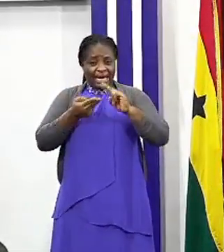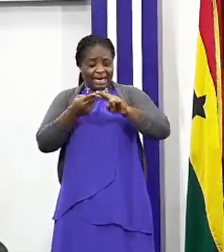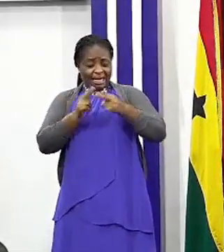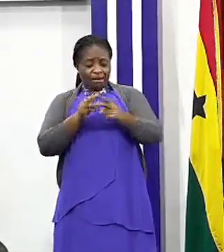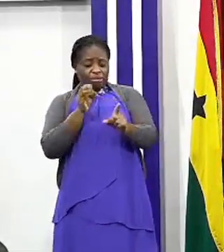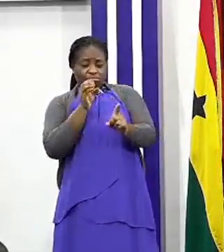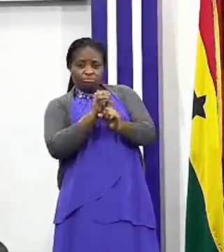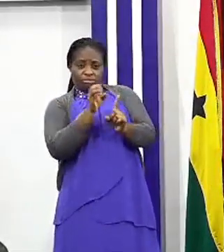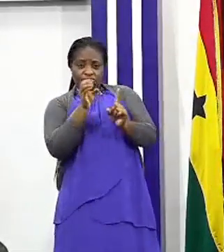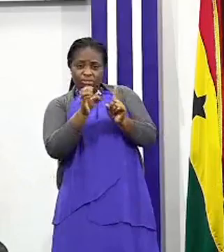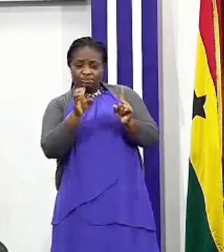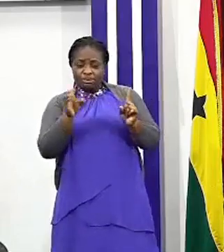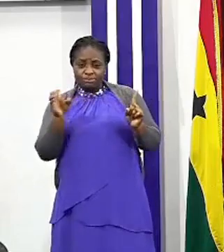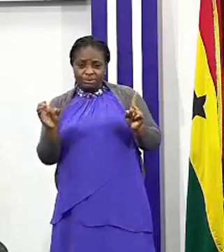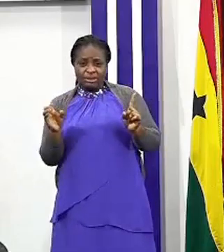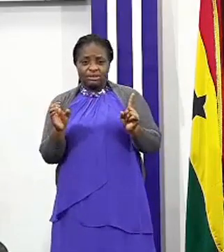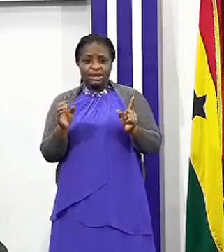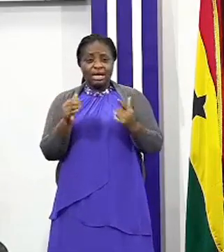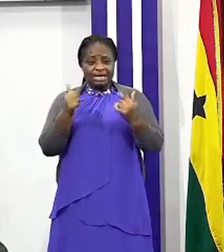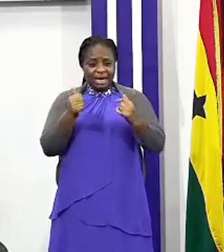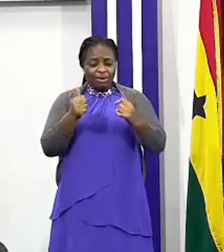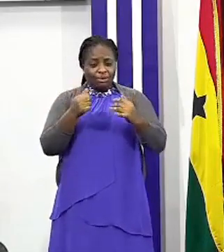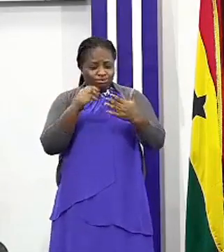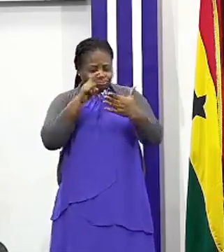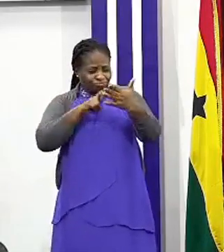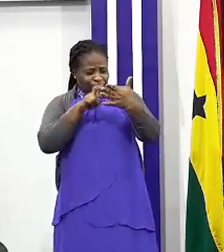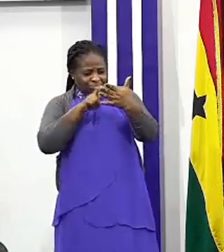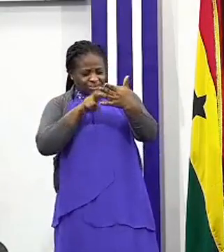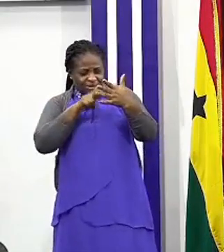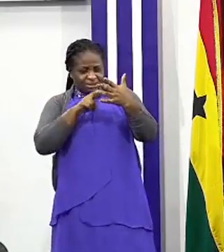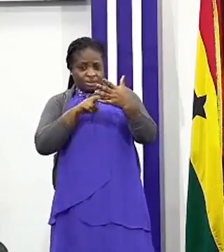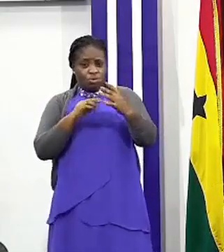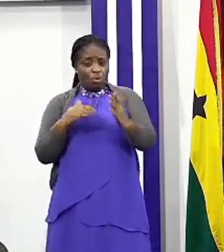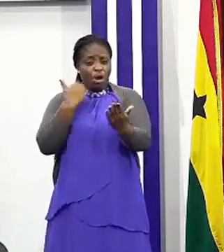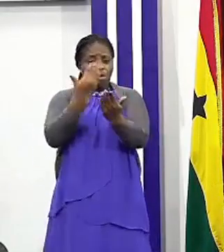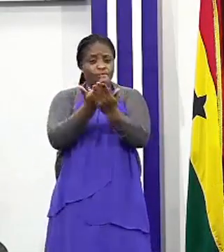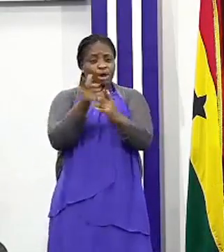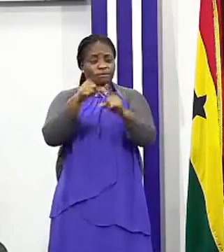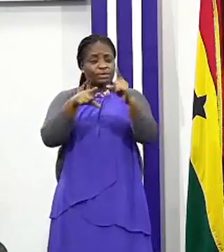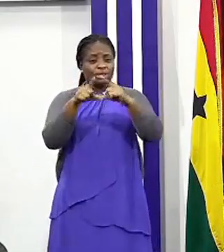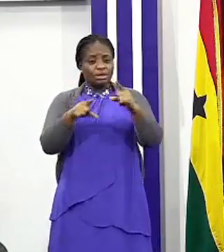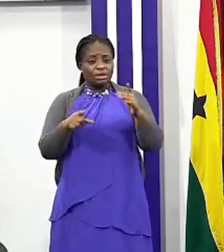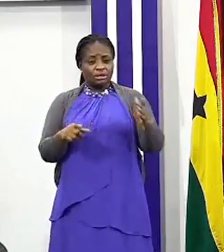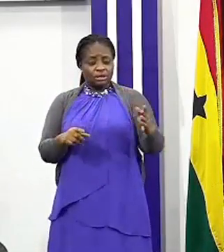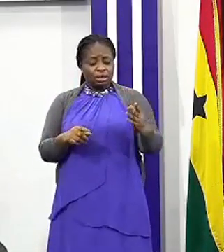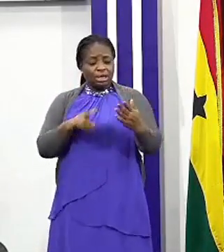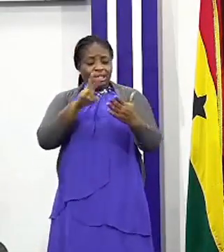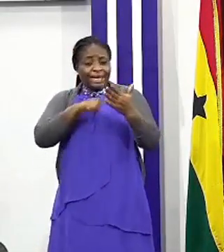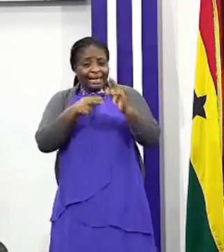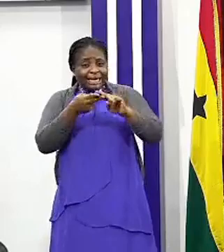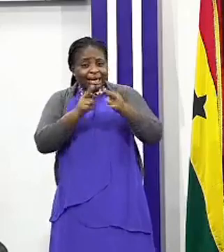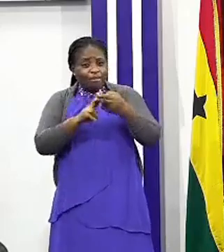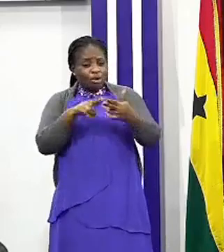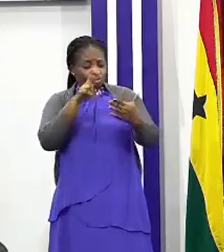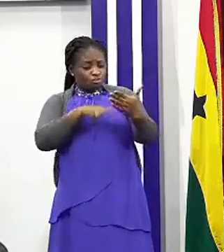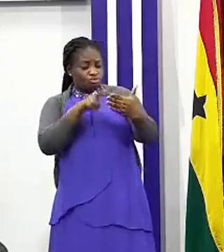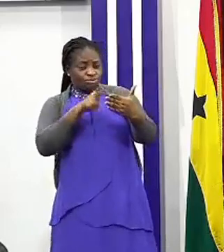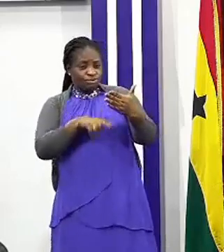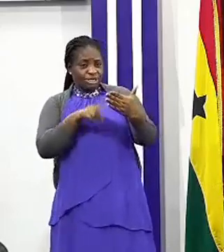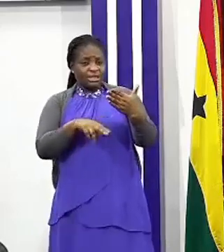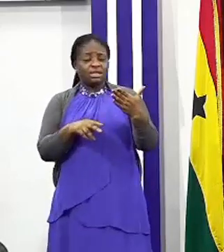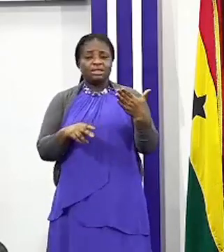collected will be understood. The sample will arrive in the lab. The barcode will be read. And